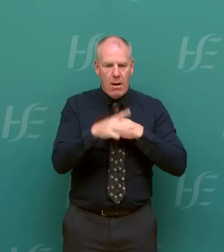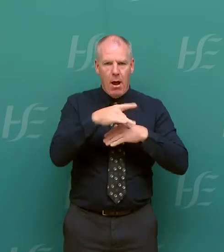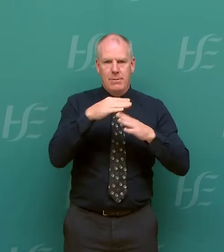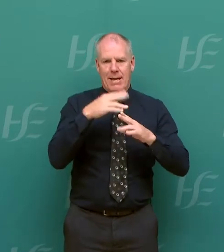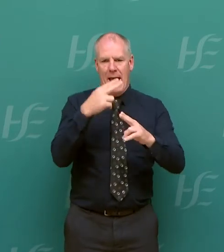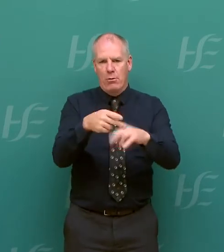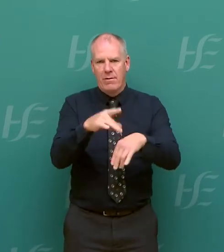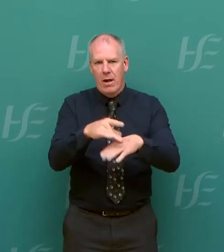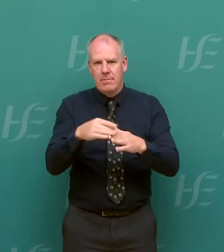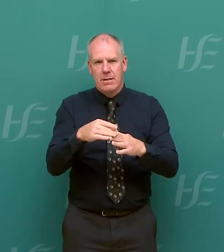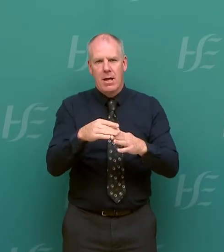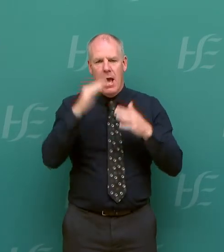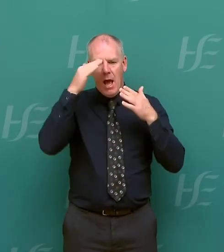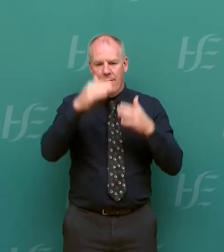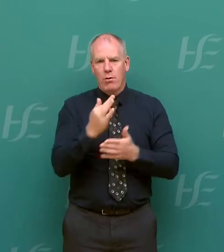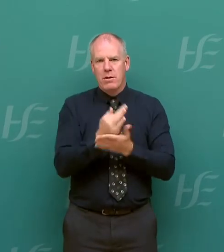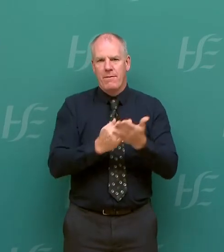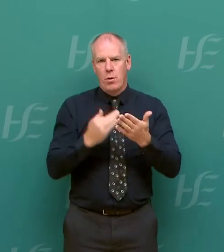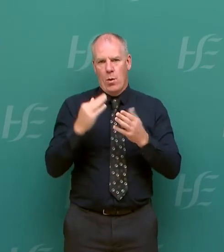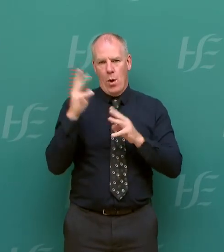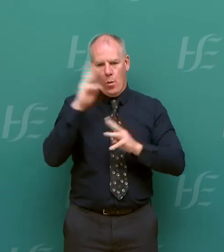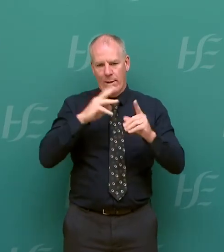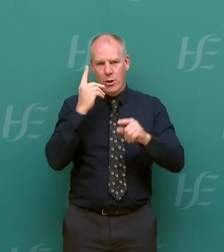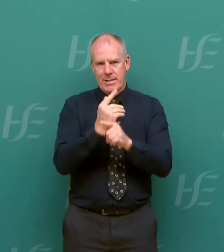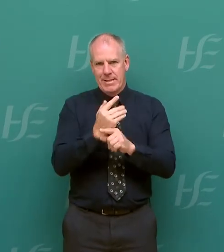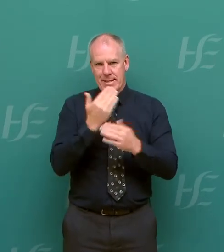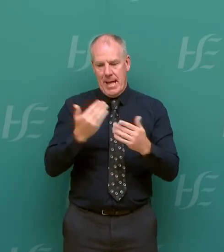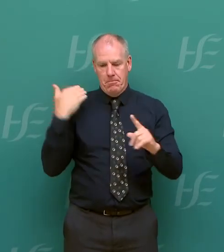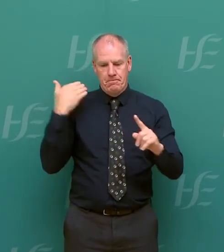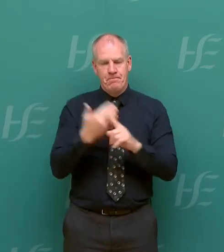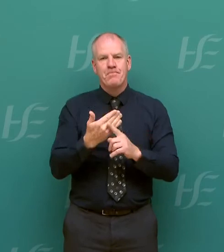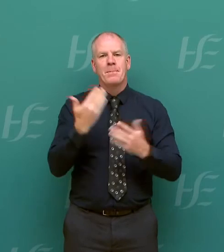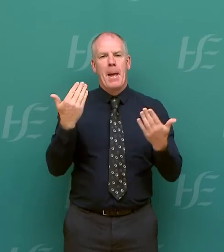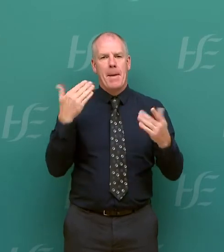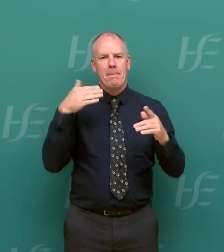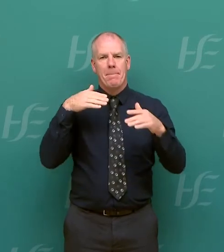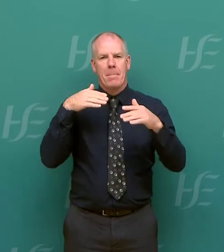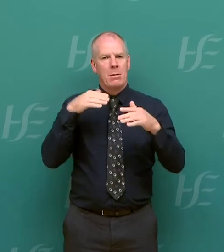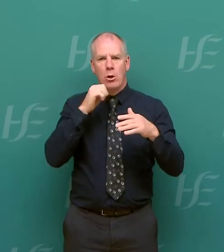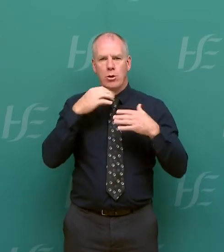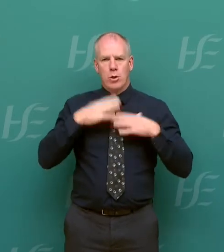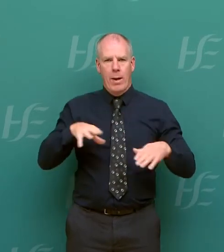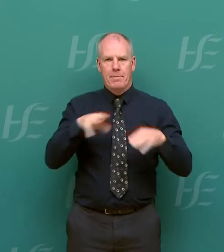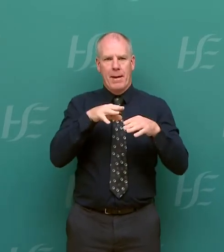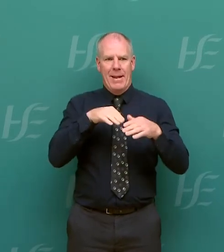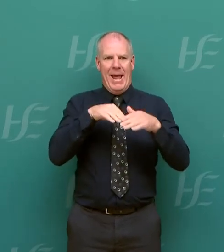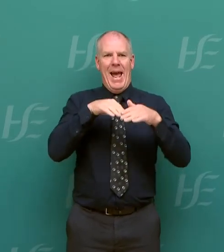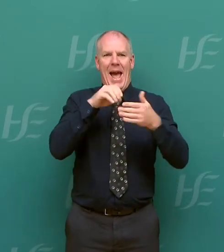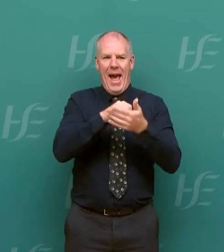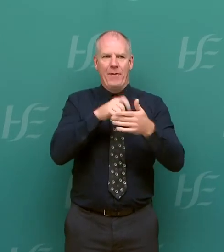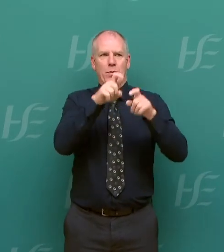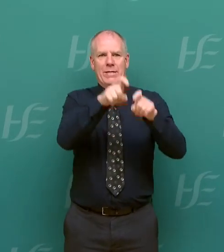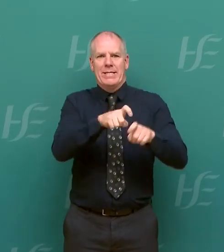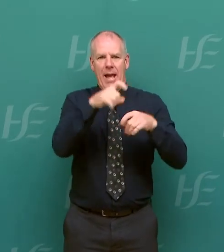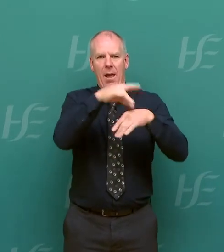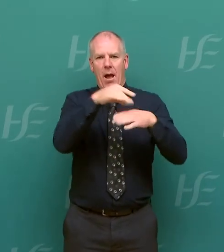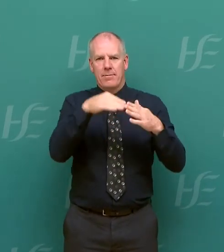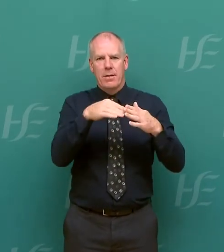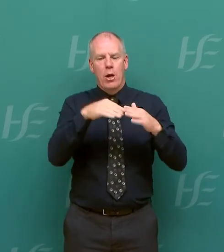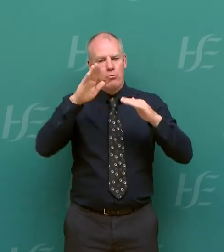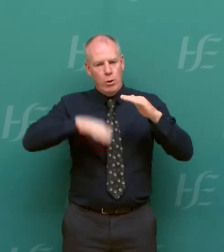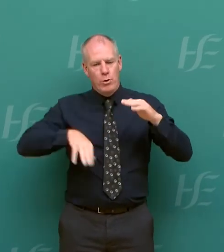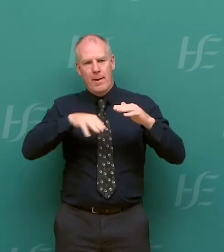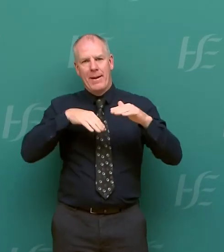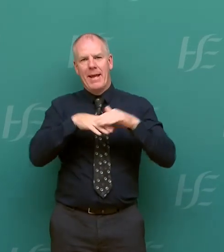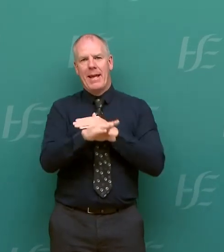that we've been doing for the last couple of winters, as you'll be aware, is the whole admission avoidance piece. So how do we reduce the need for people to attend for ED in the